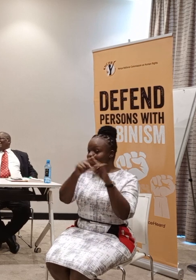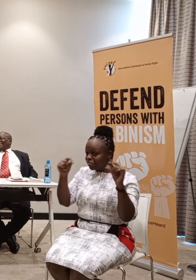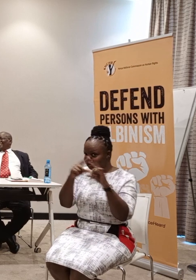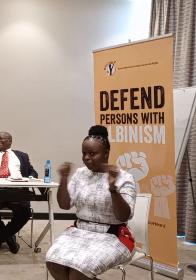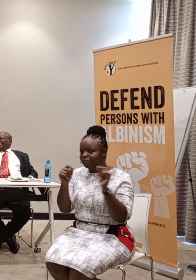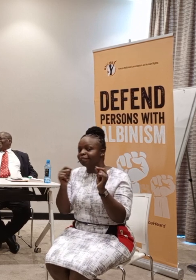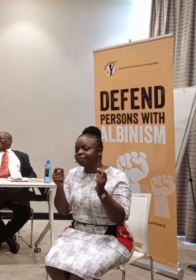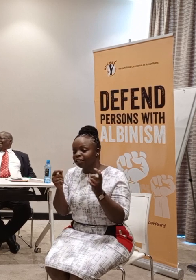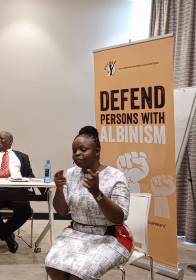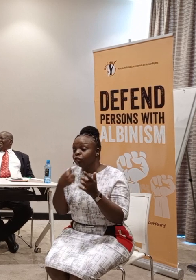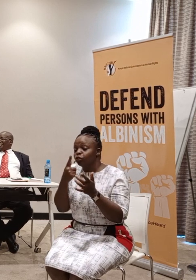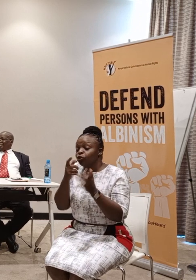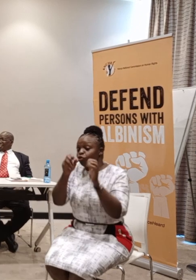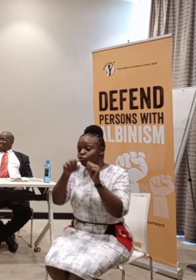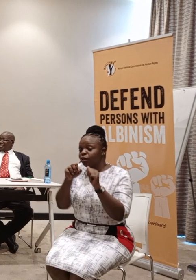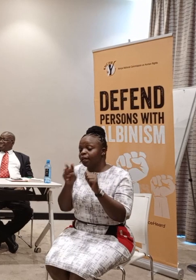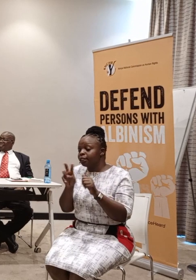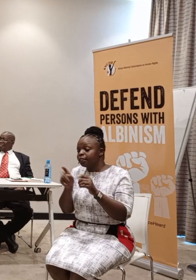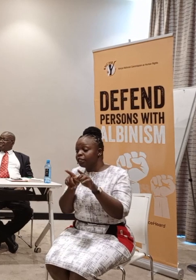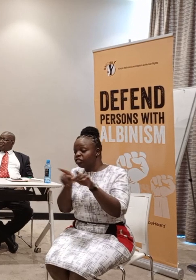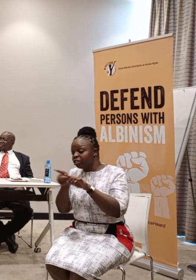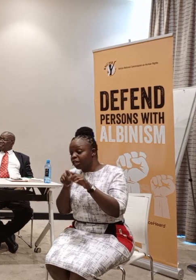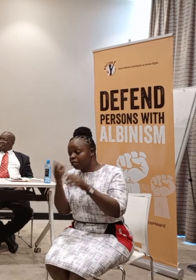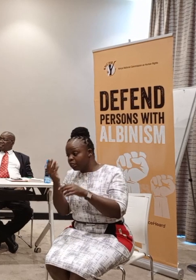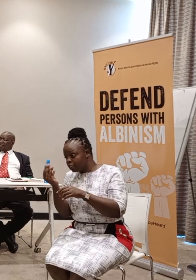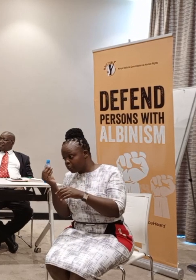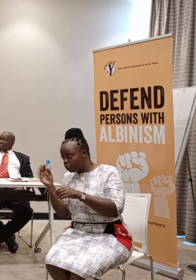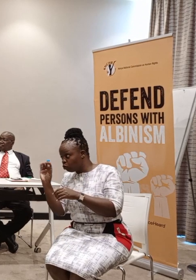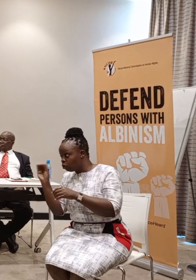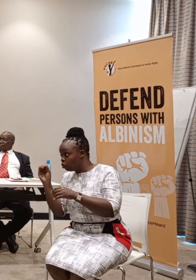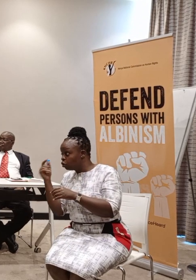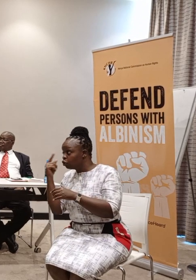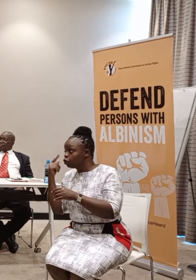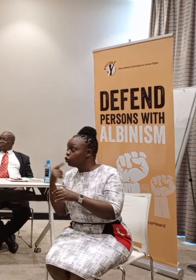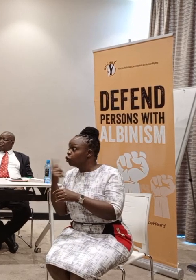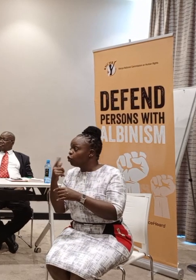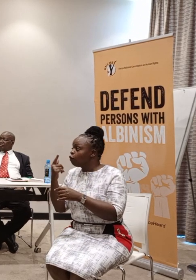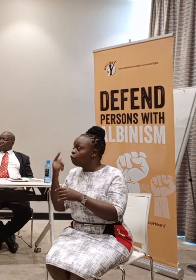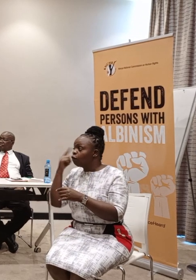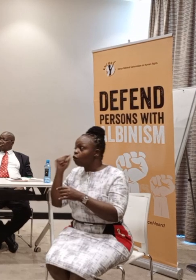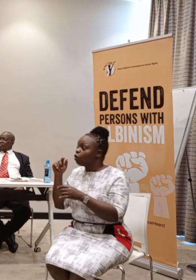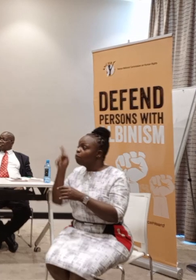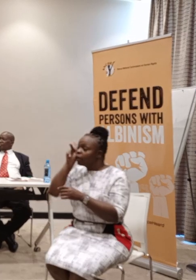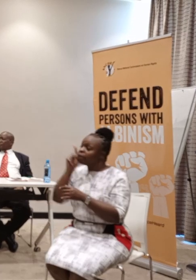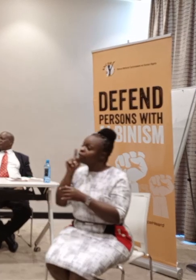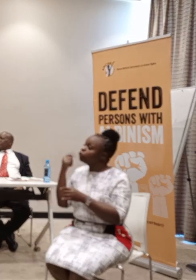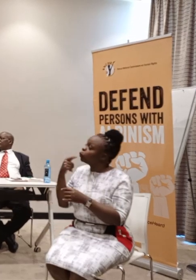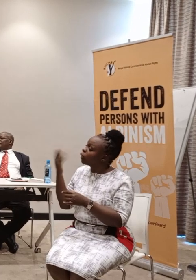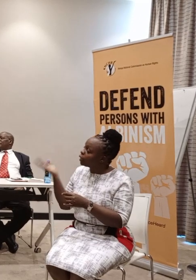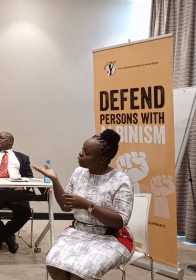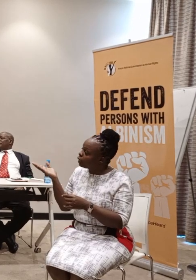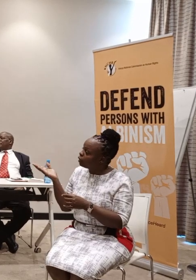statement. So you can see that journey, eh? Yeah. So it's not easy for those parents who are here. I'm even happy that you are saying when we ask